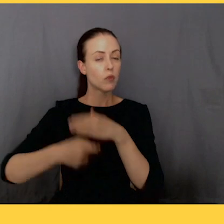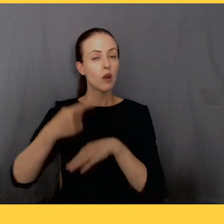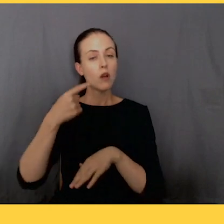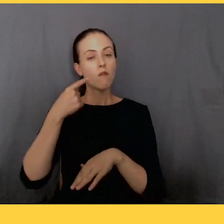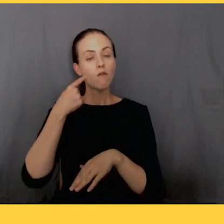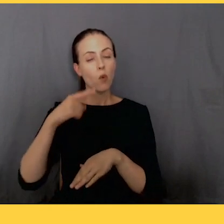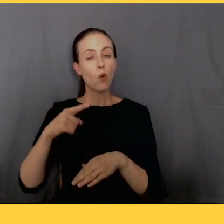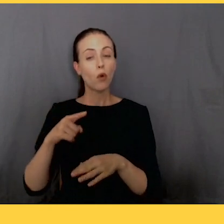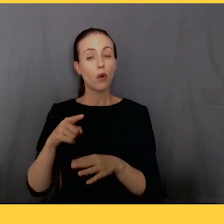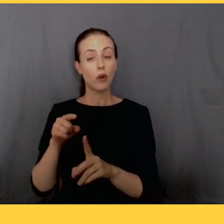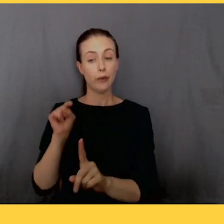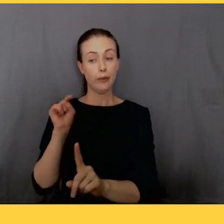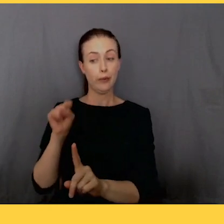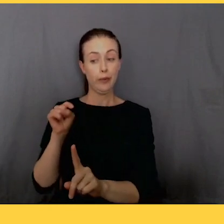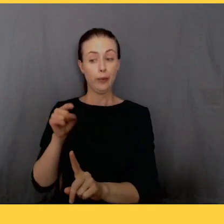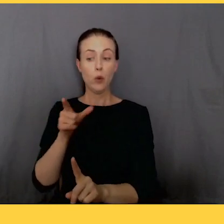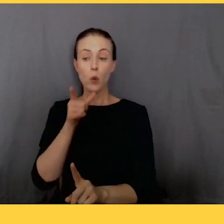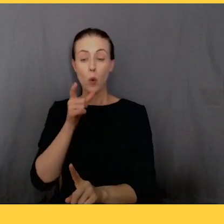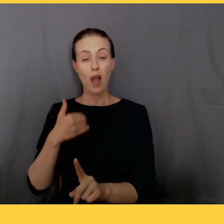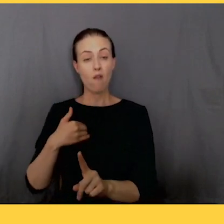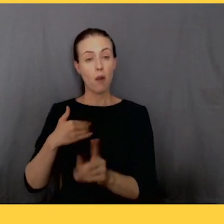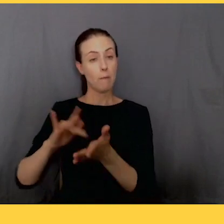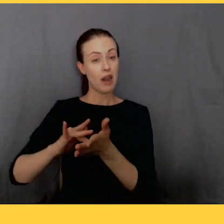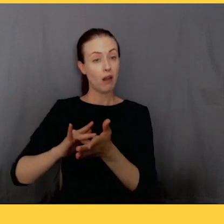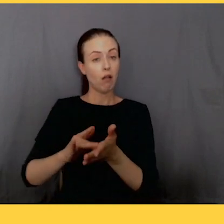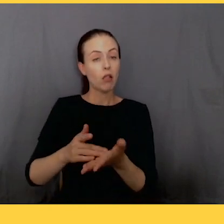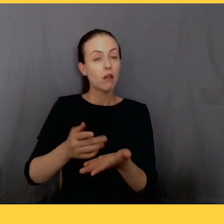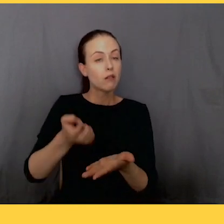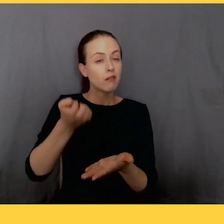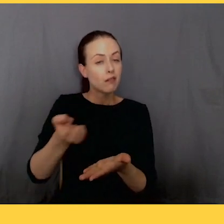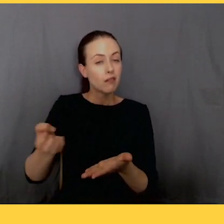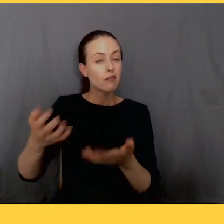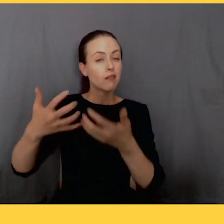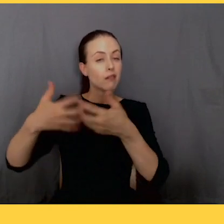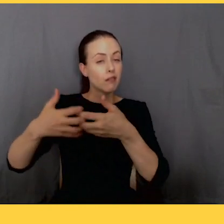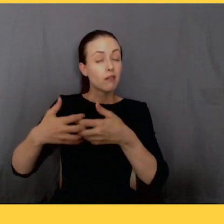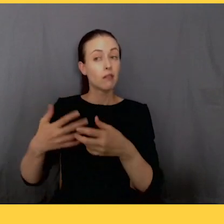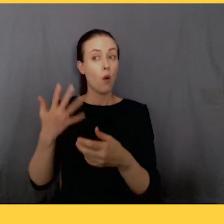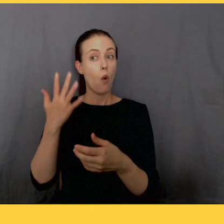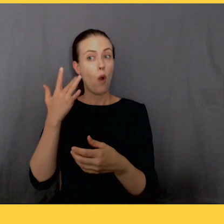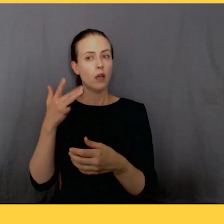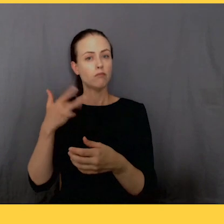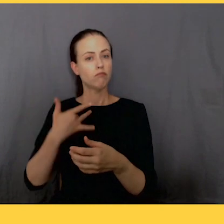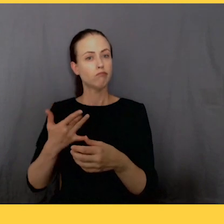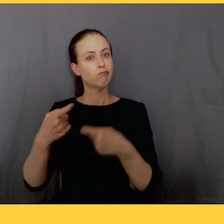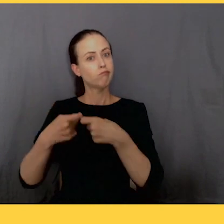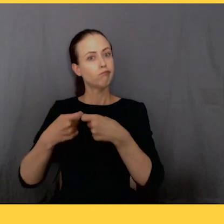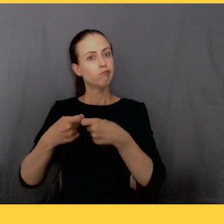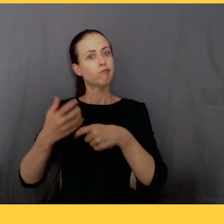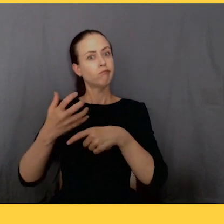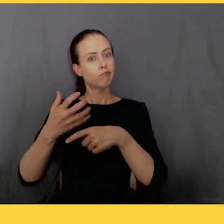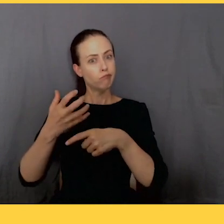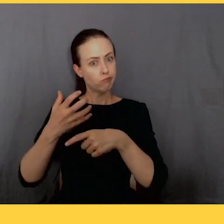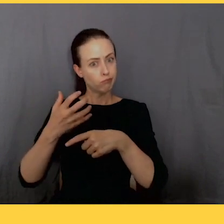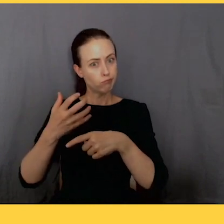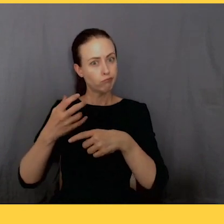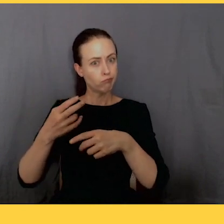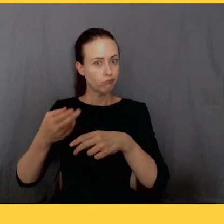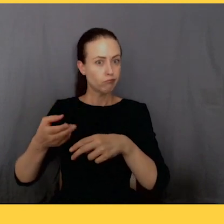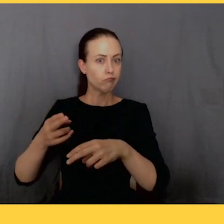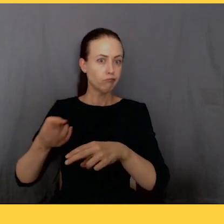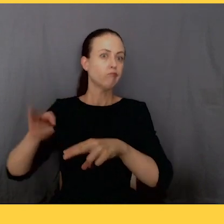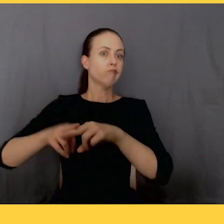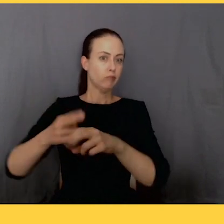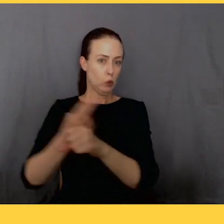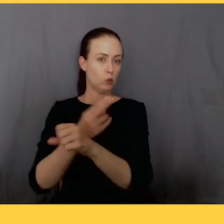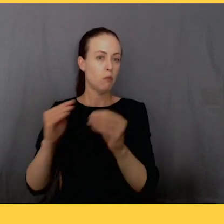who have medical devices. And the reason is because they use more energy because of those medical devices. In addition to that, it'll allow